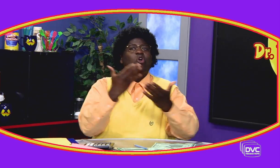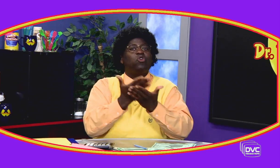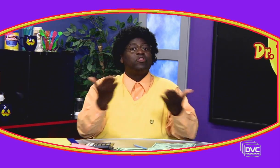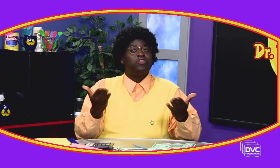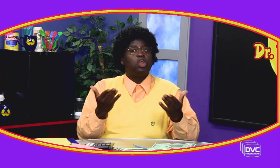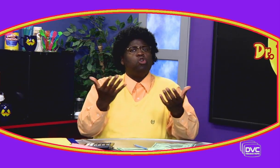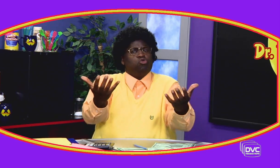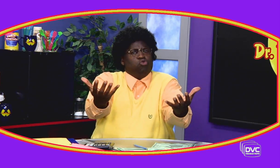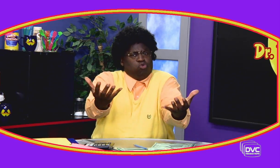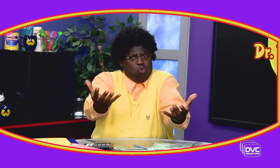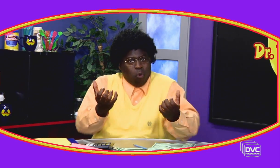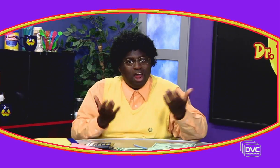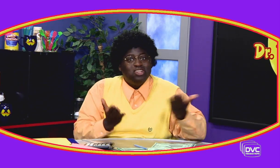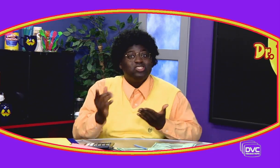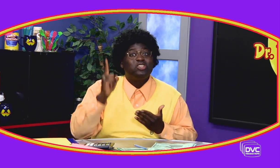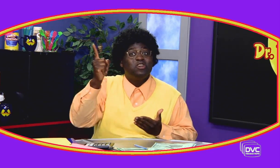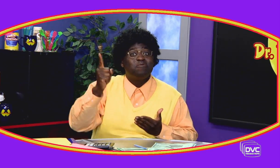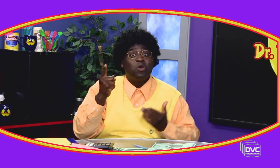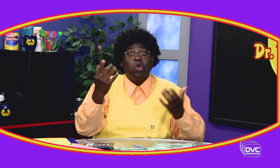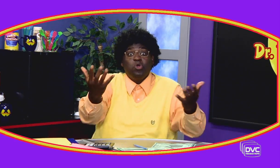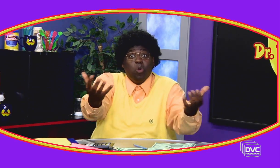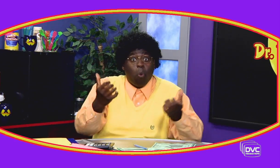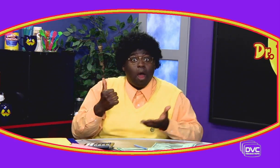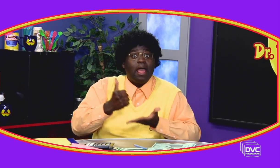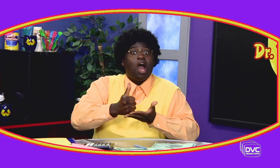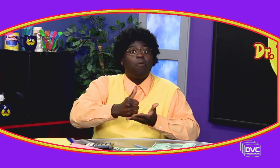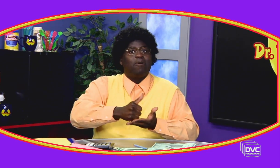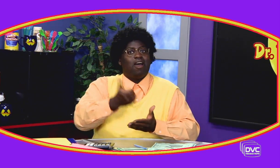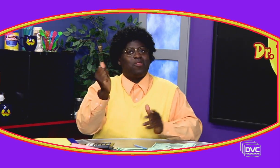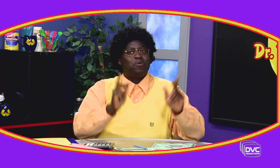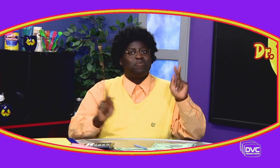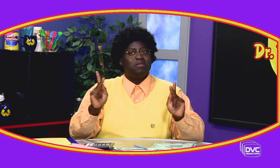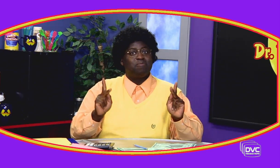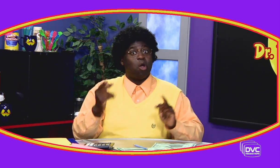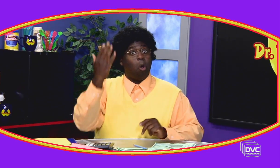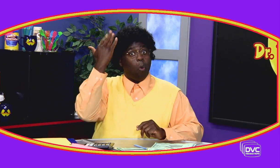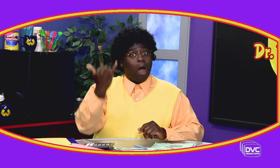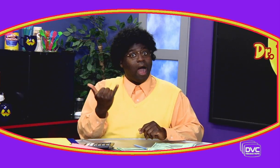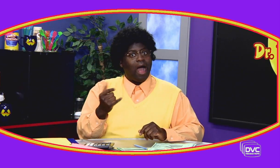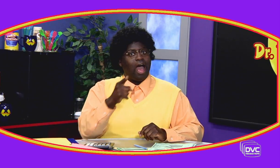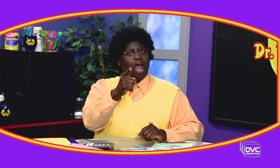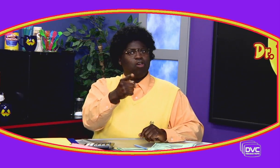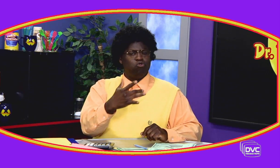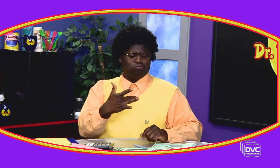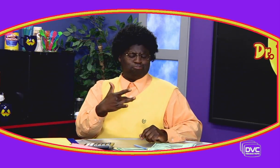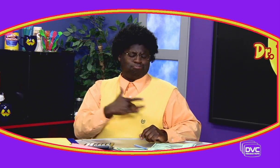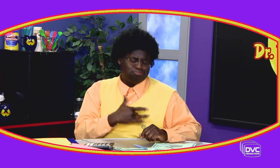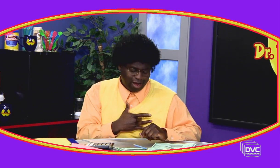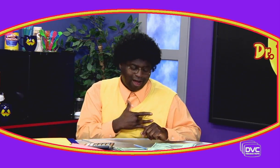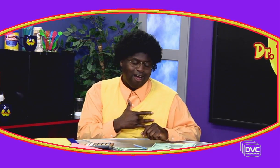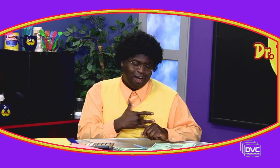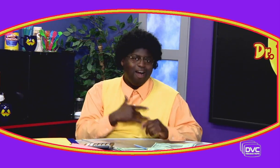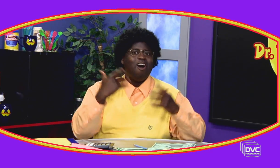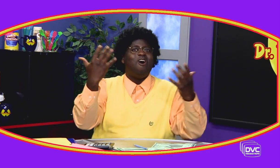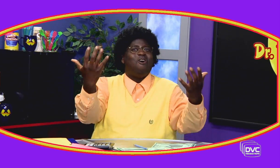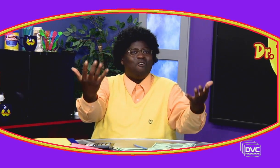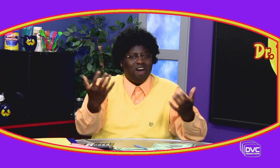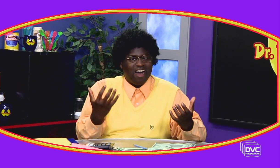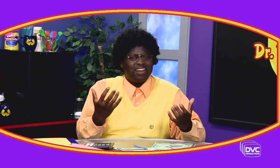good things. You'll want to serve God, and you'll want to help other people. Because in your heart, you will want